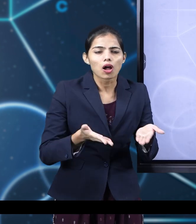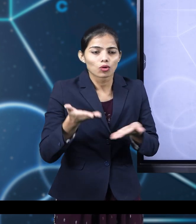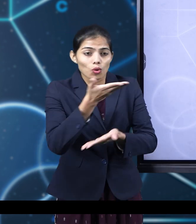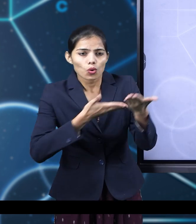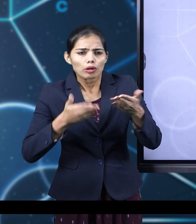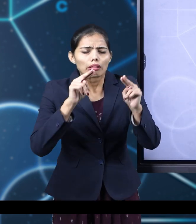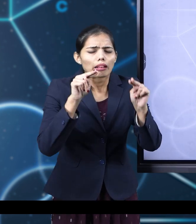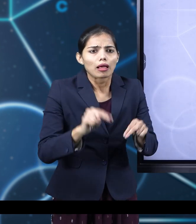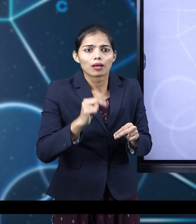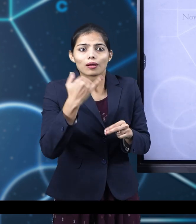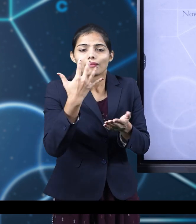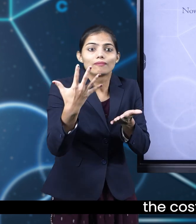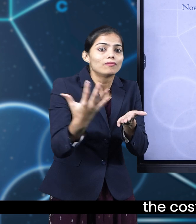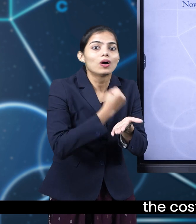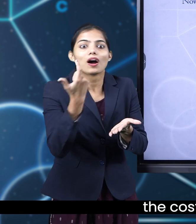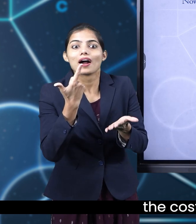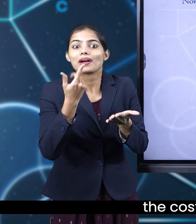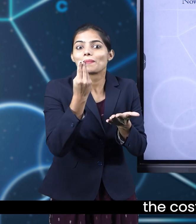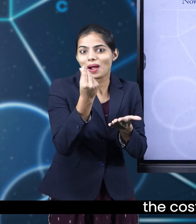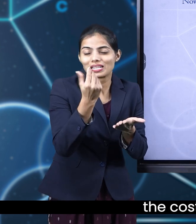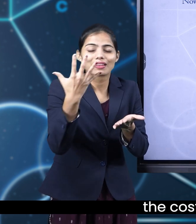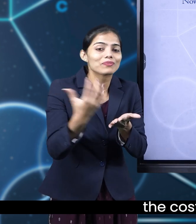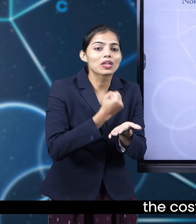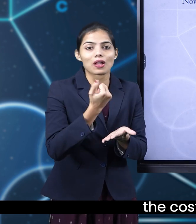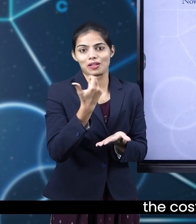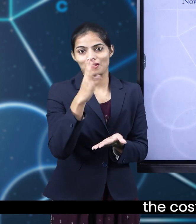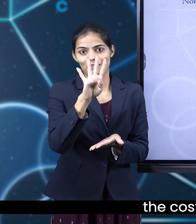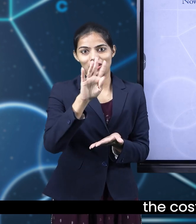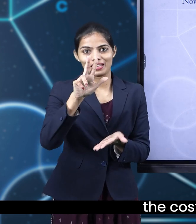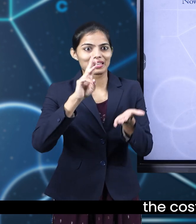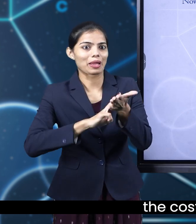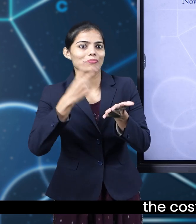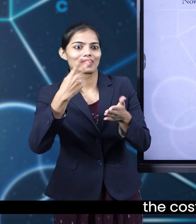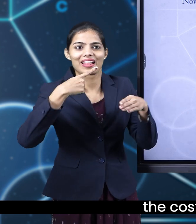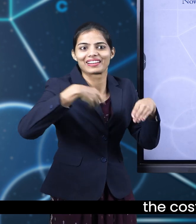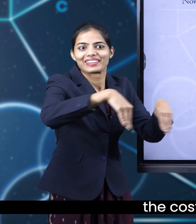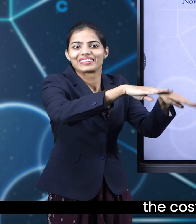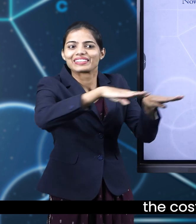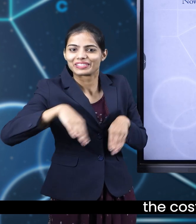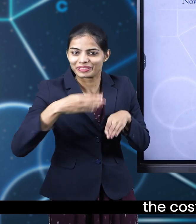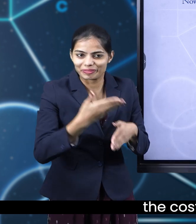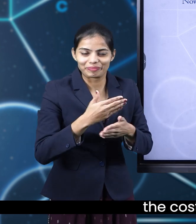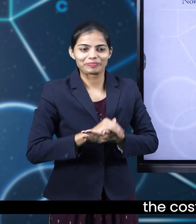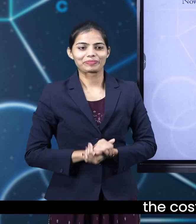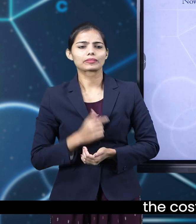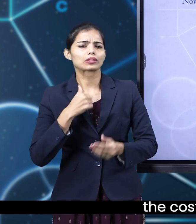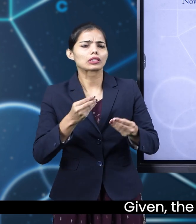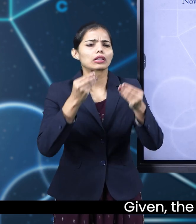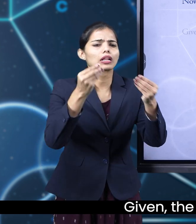Now we need to find the cost required to buy 48 meters square of carpet. Given